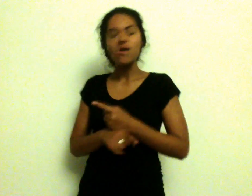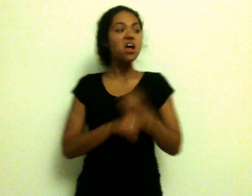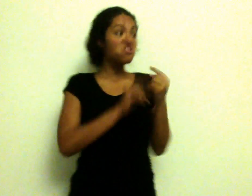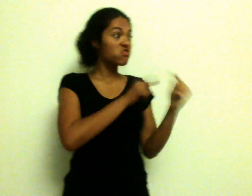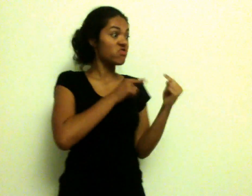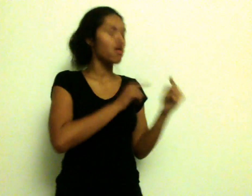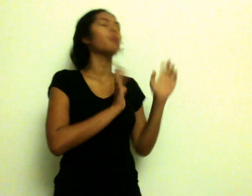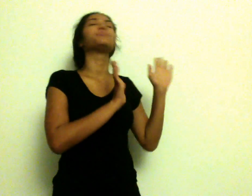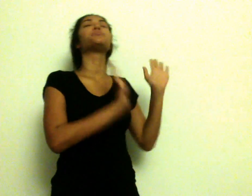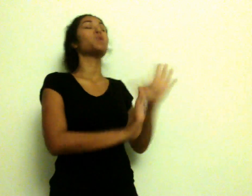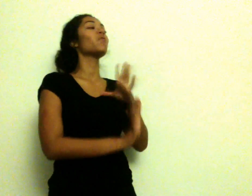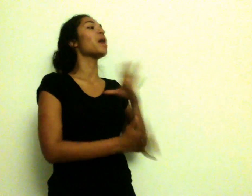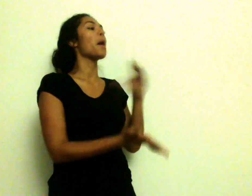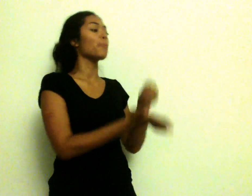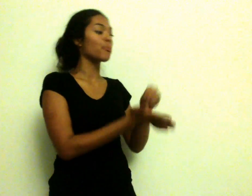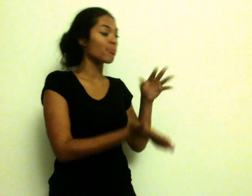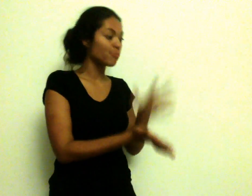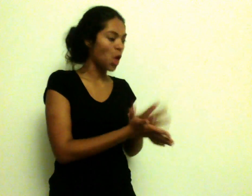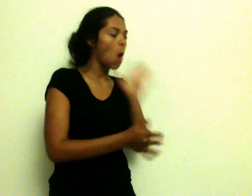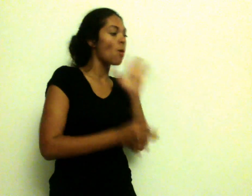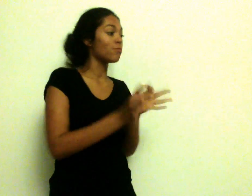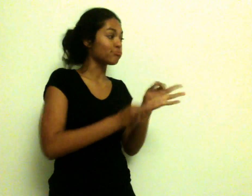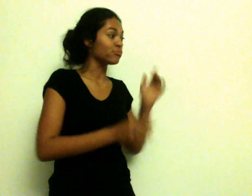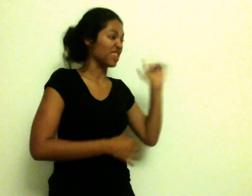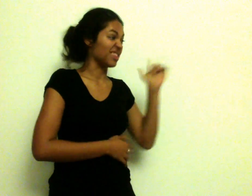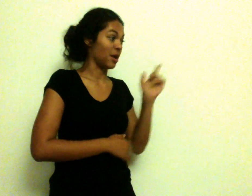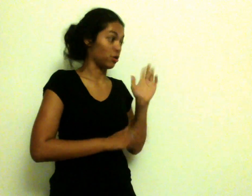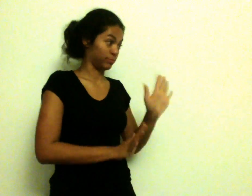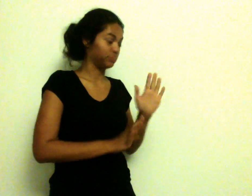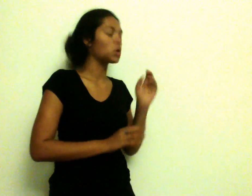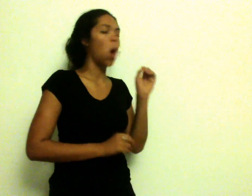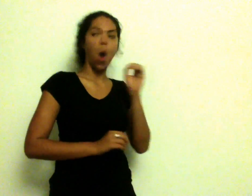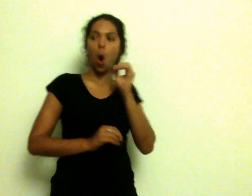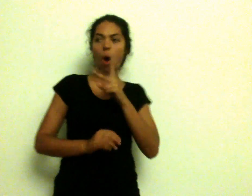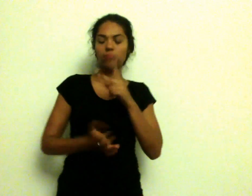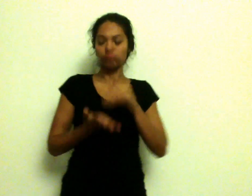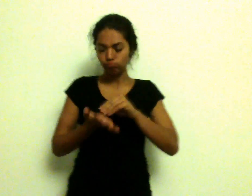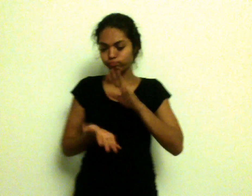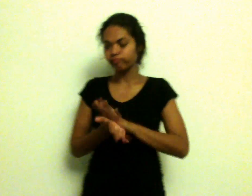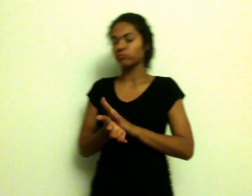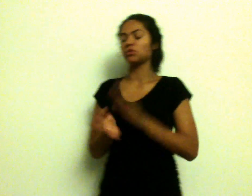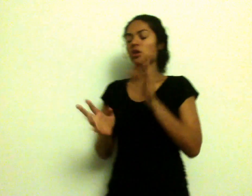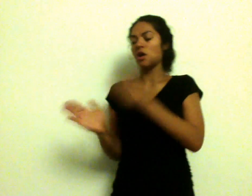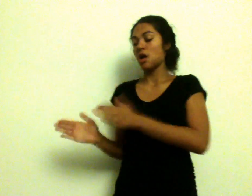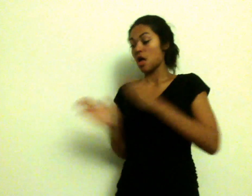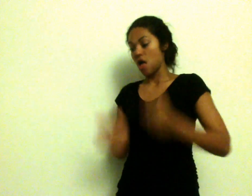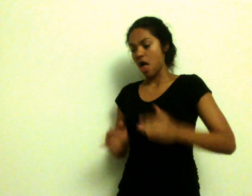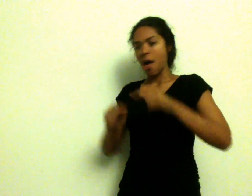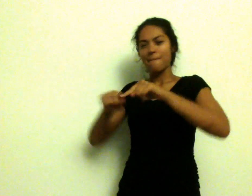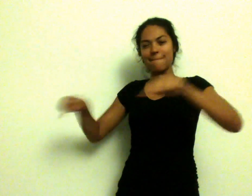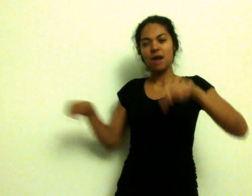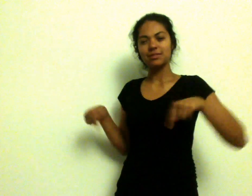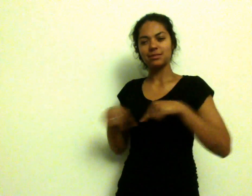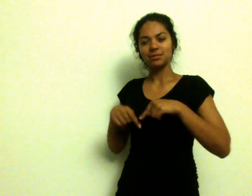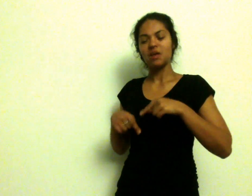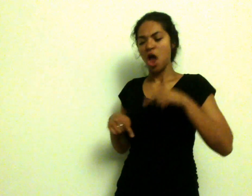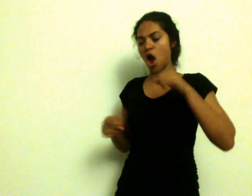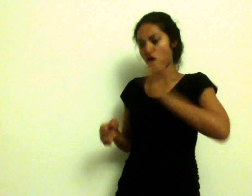it. Now, so he writes it down and his placemats are used not only from our table but from all the other tables, and he's going this